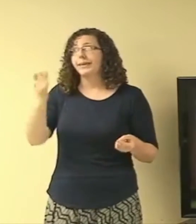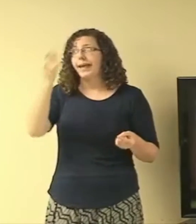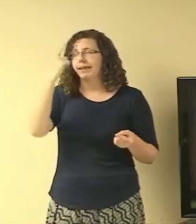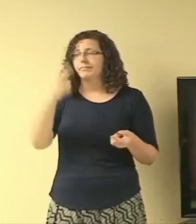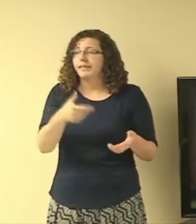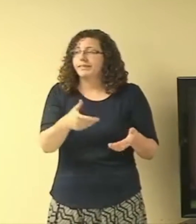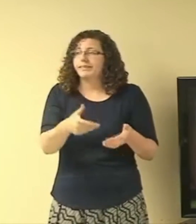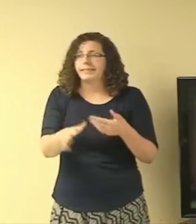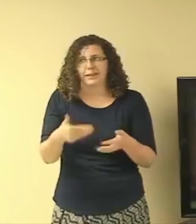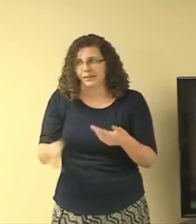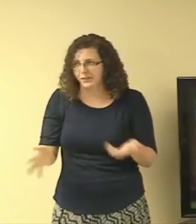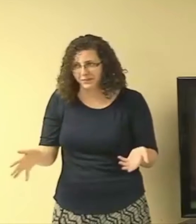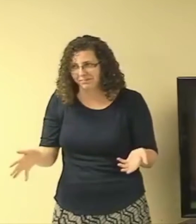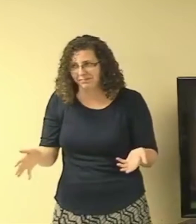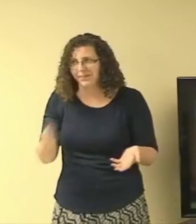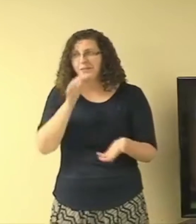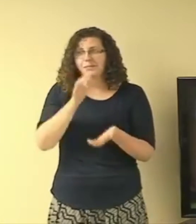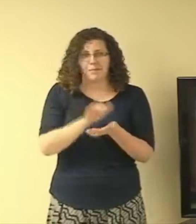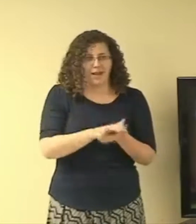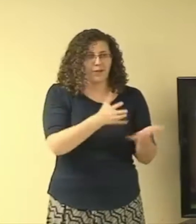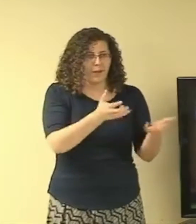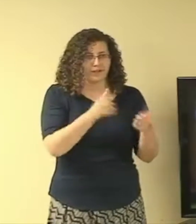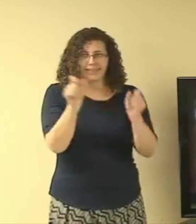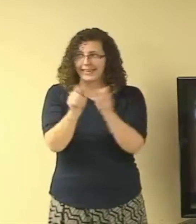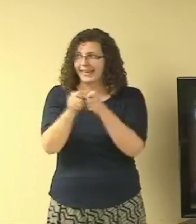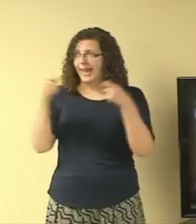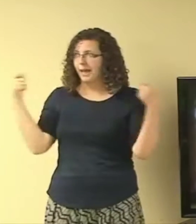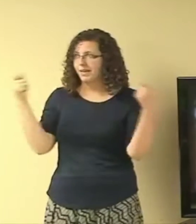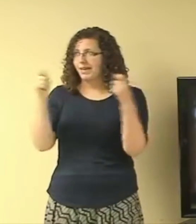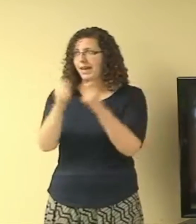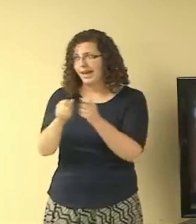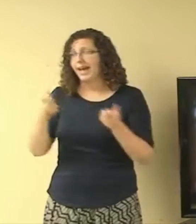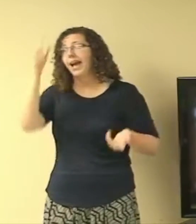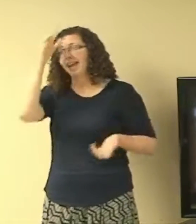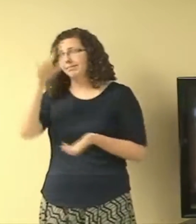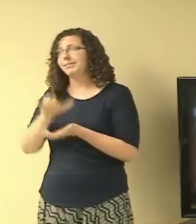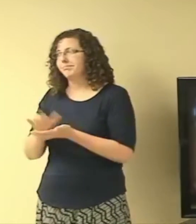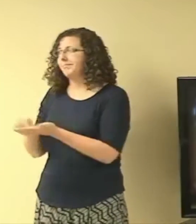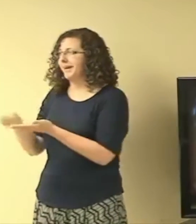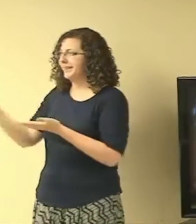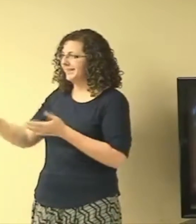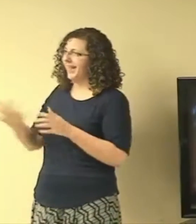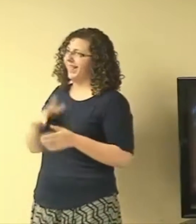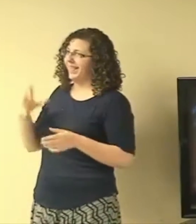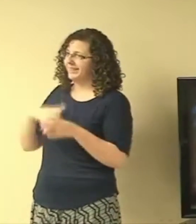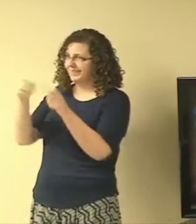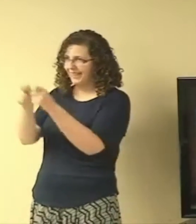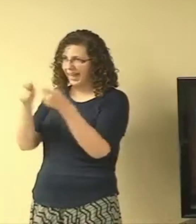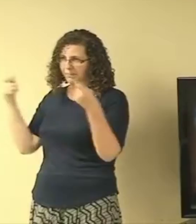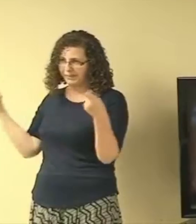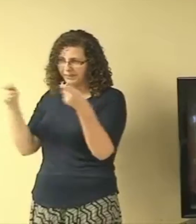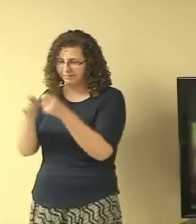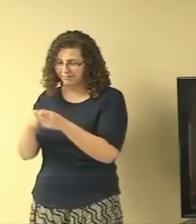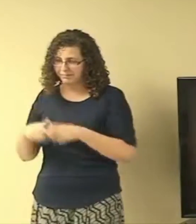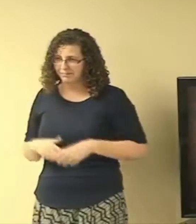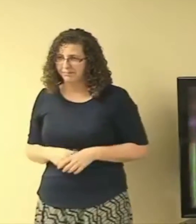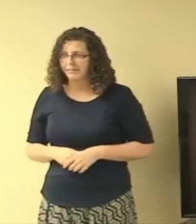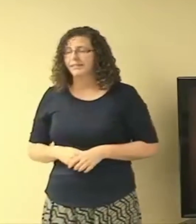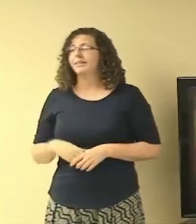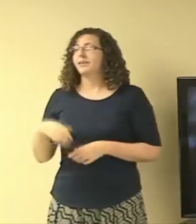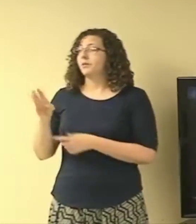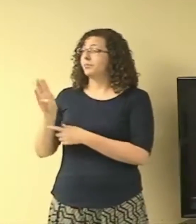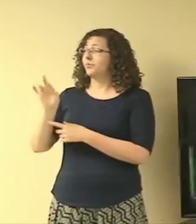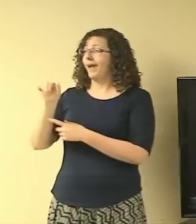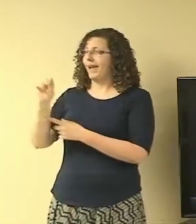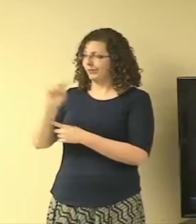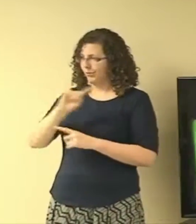matter. She wants a china cabinet. Papa gets a china cabinet. This is how it does. So Brian goes down to the bank